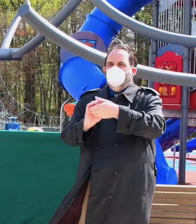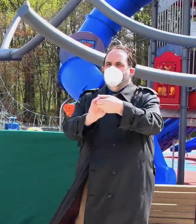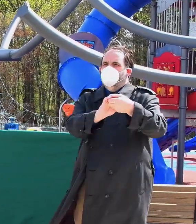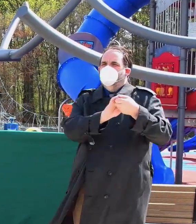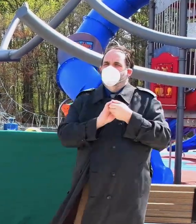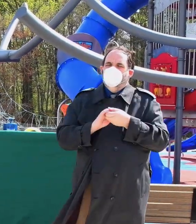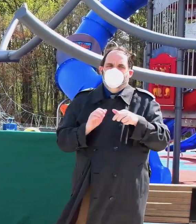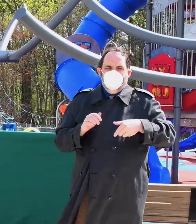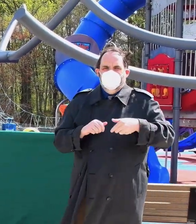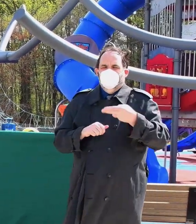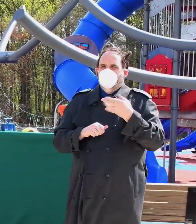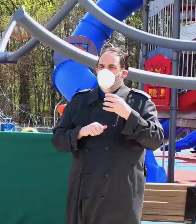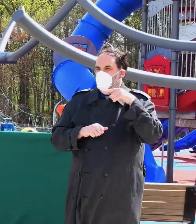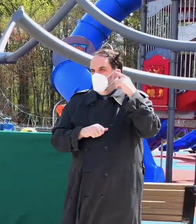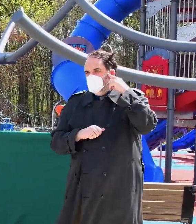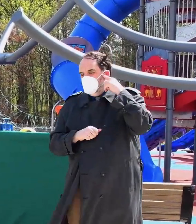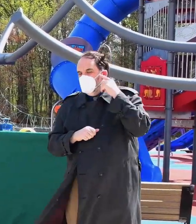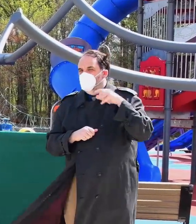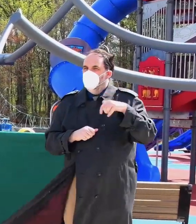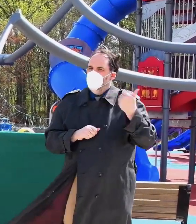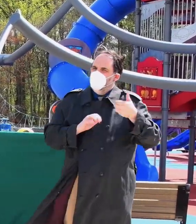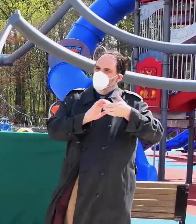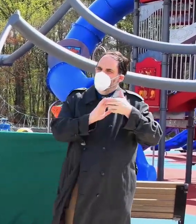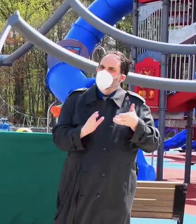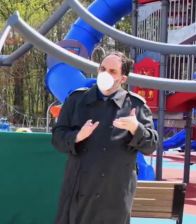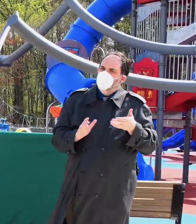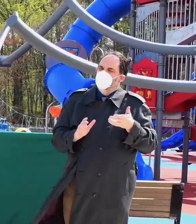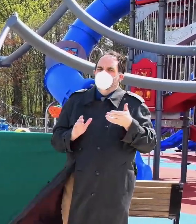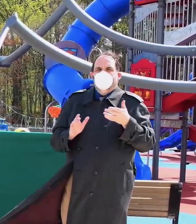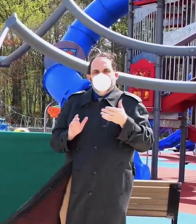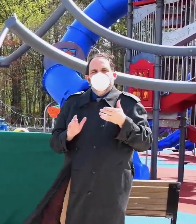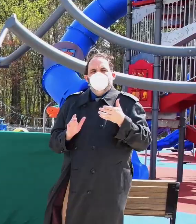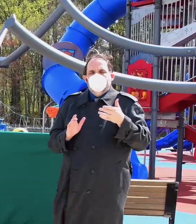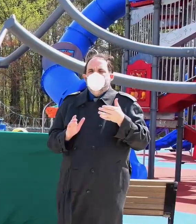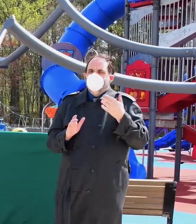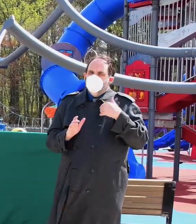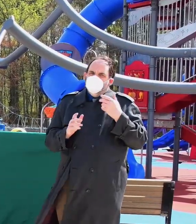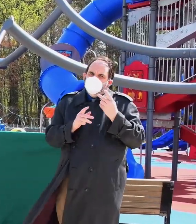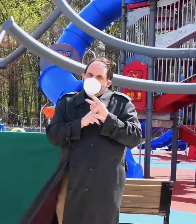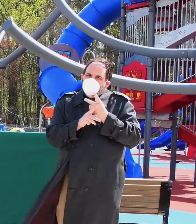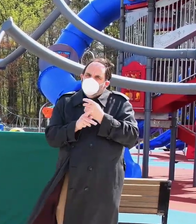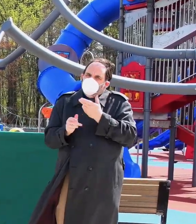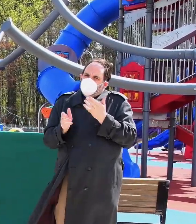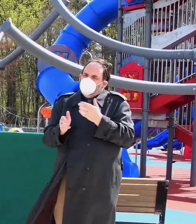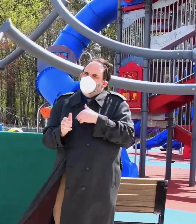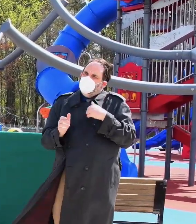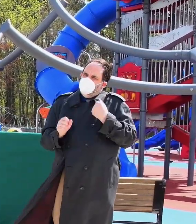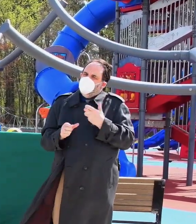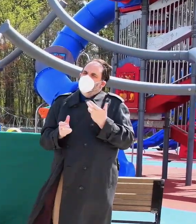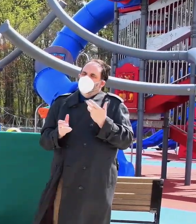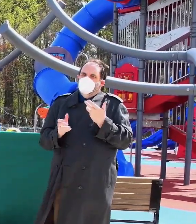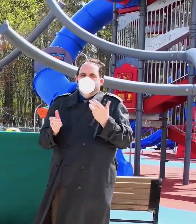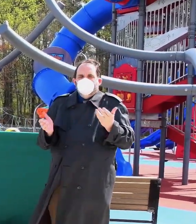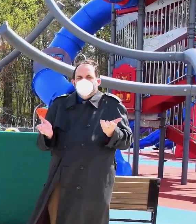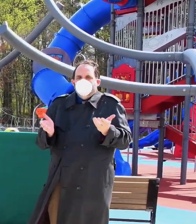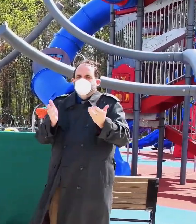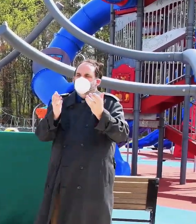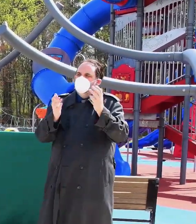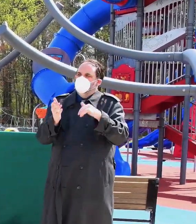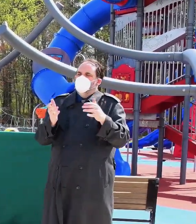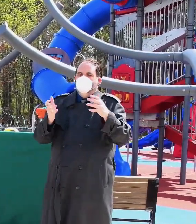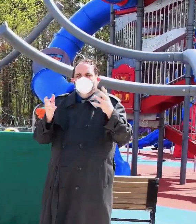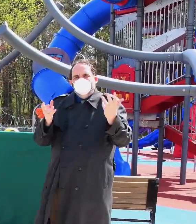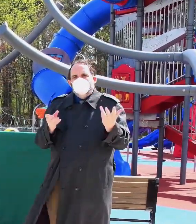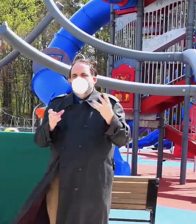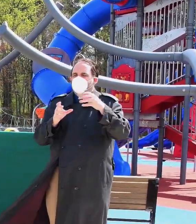with the county and with other partners to find additional ways for us to drive